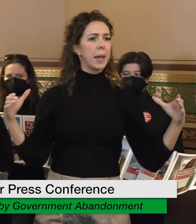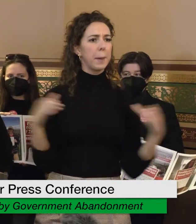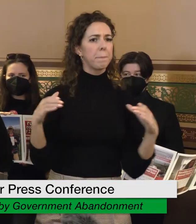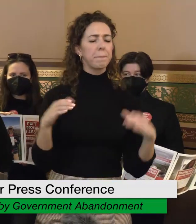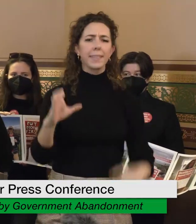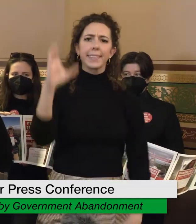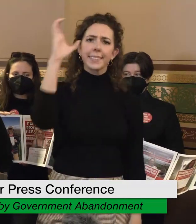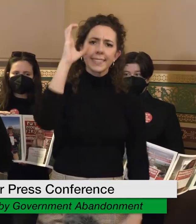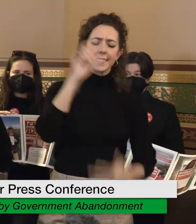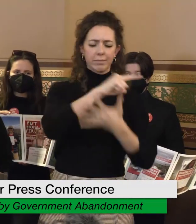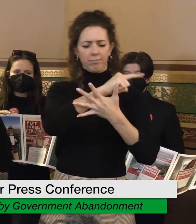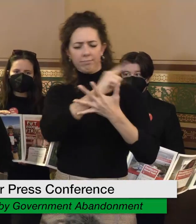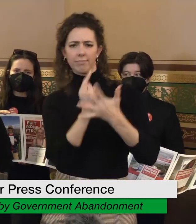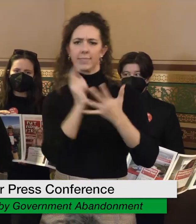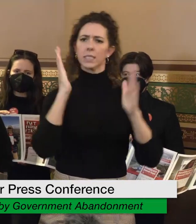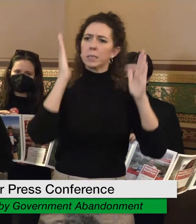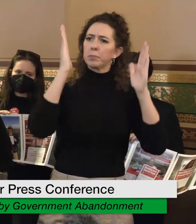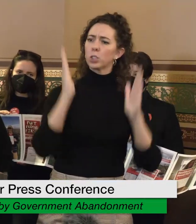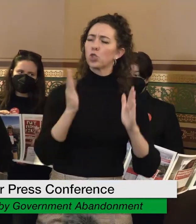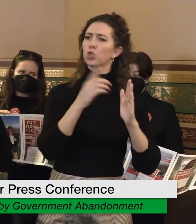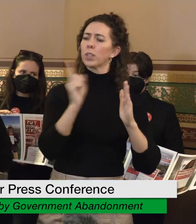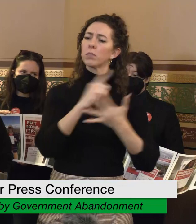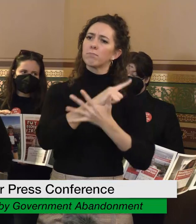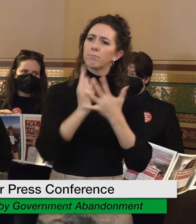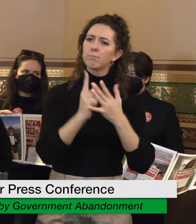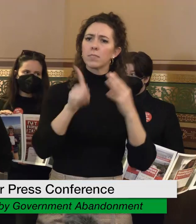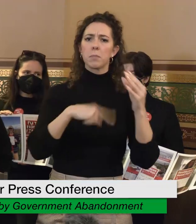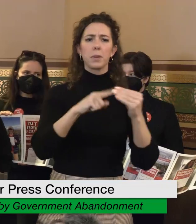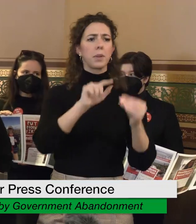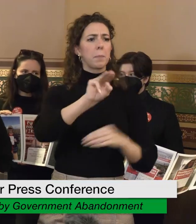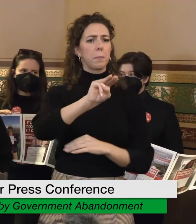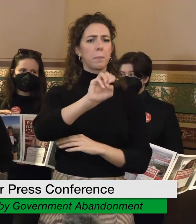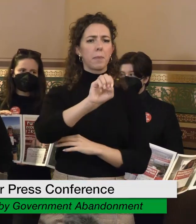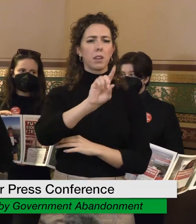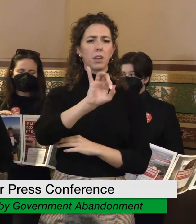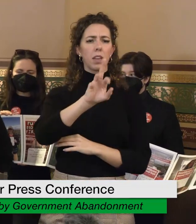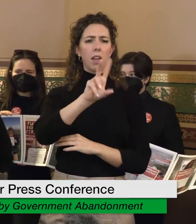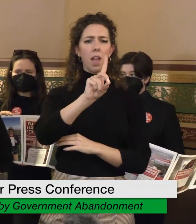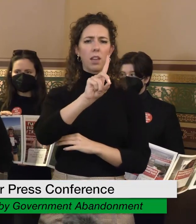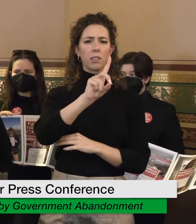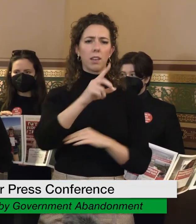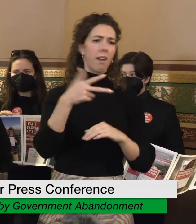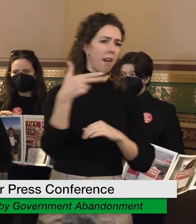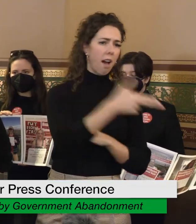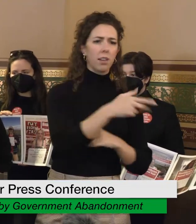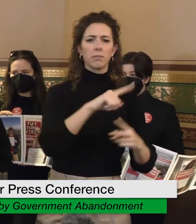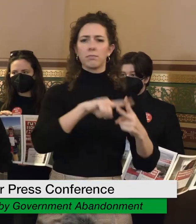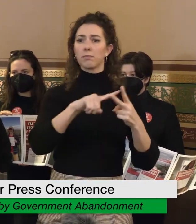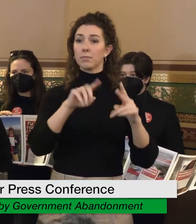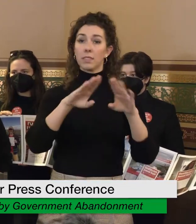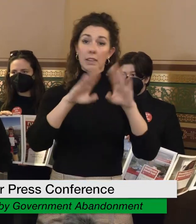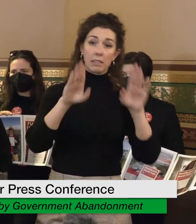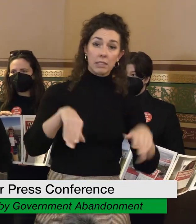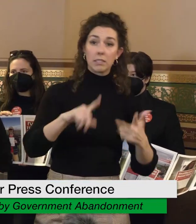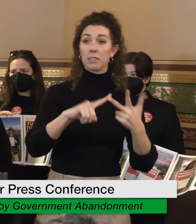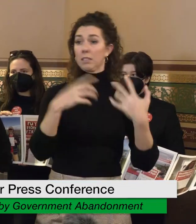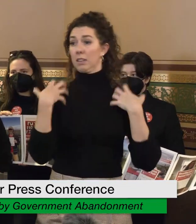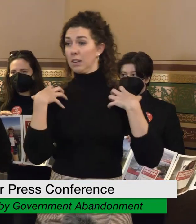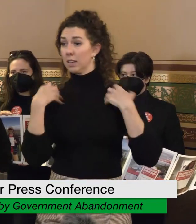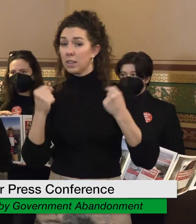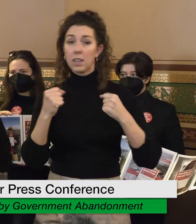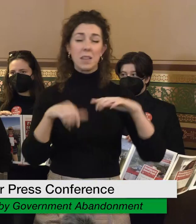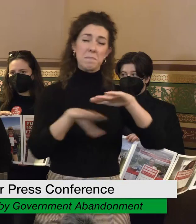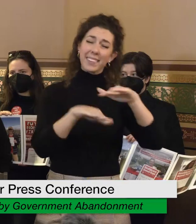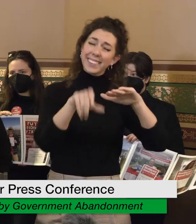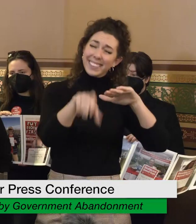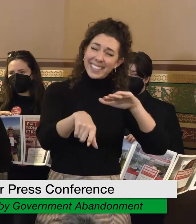speakers, share how Medicaid cutoffs, the denial of health care, housing, and other basic needs have affected our